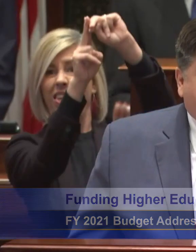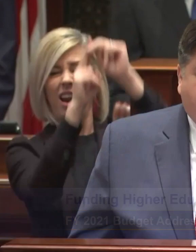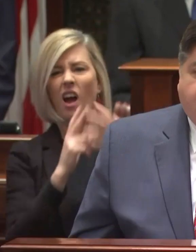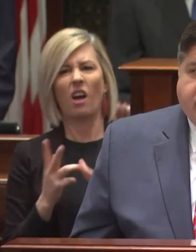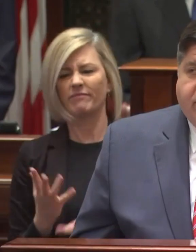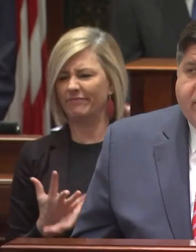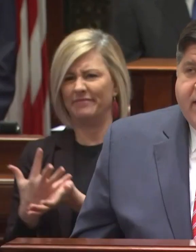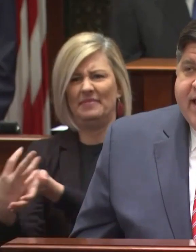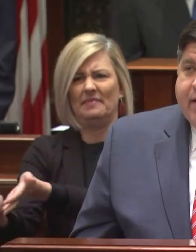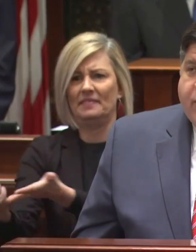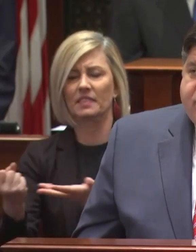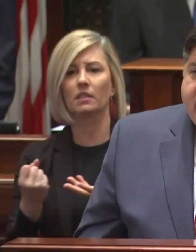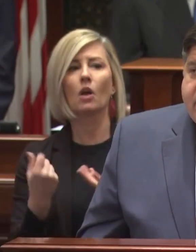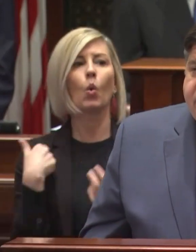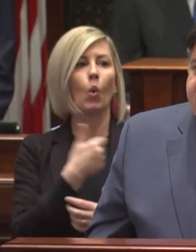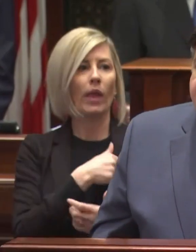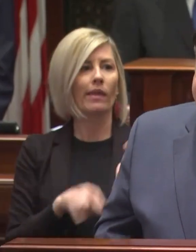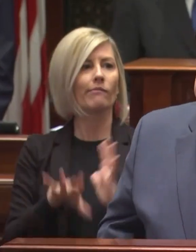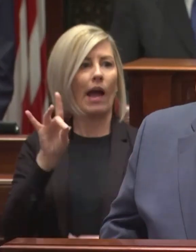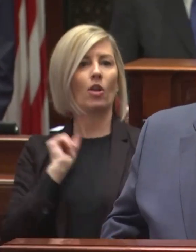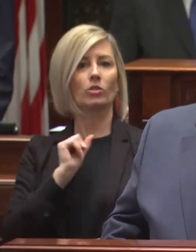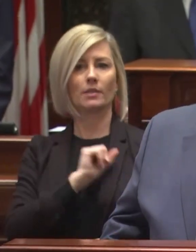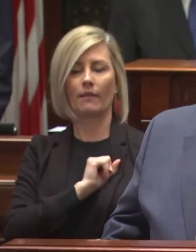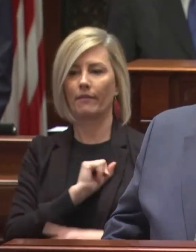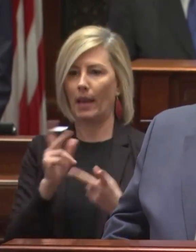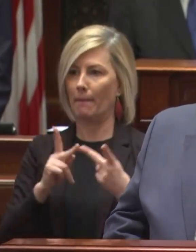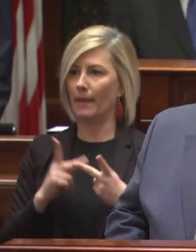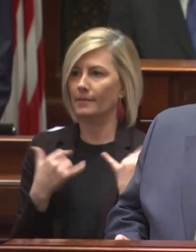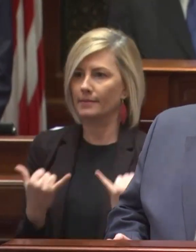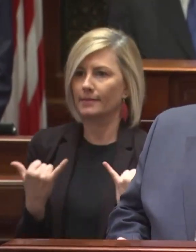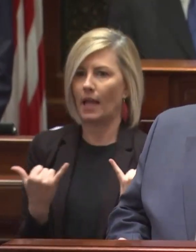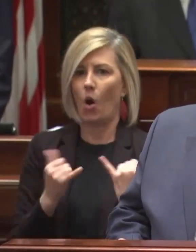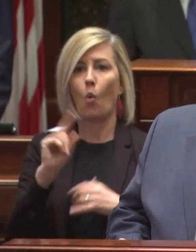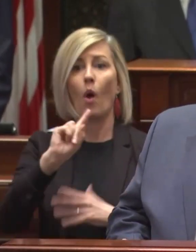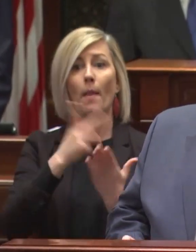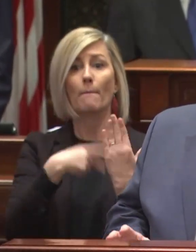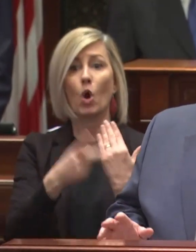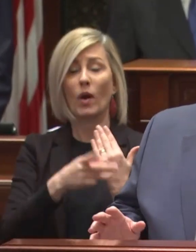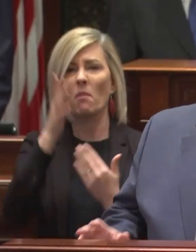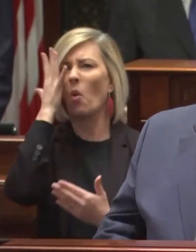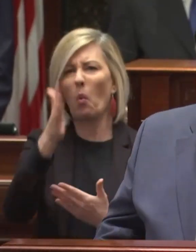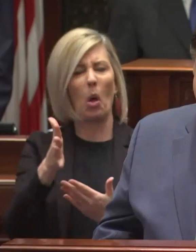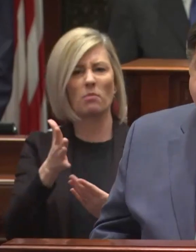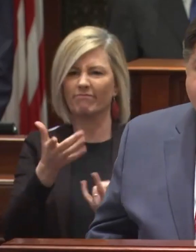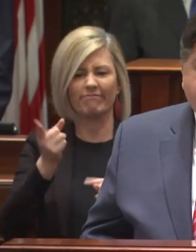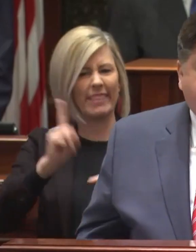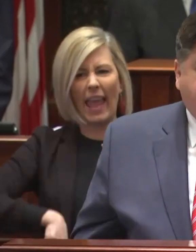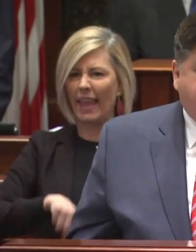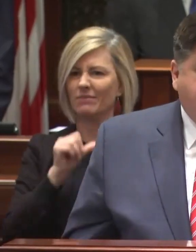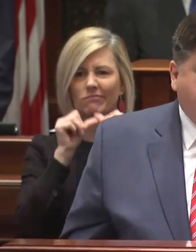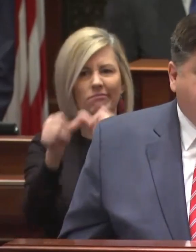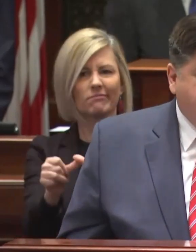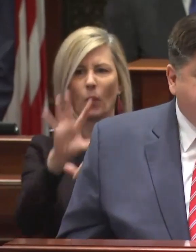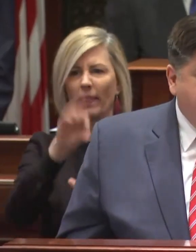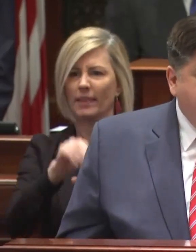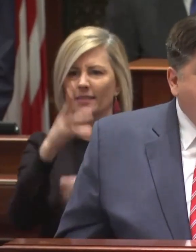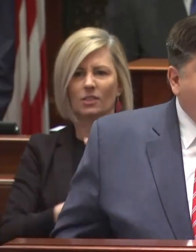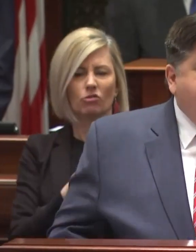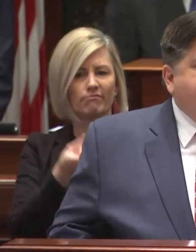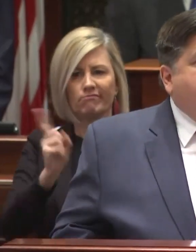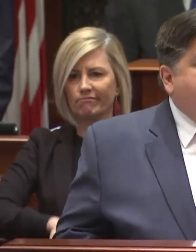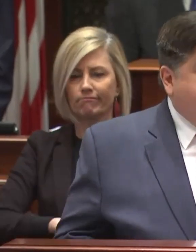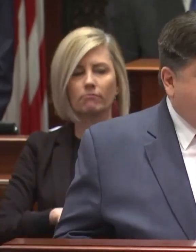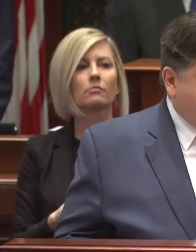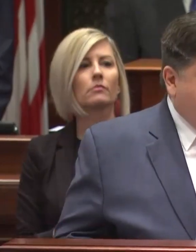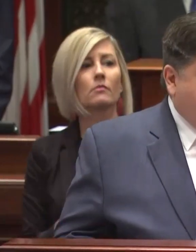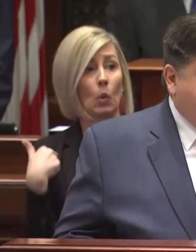market returns, and we find ourselves in a place today where the program will be insolvent in 6 years. We